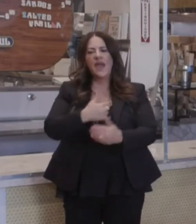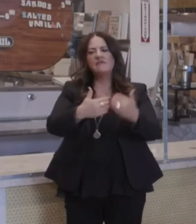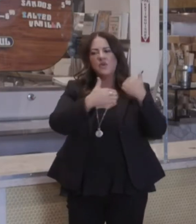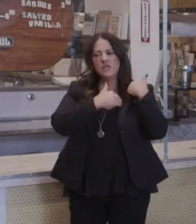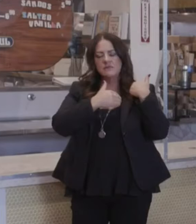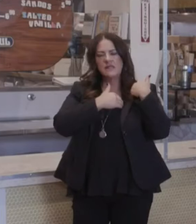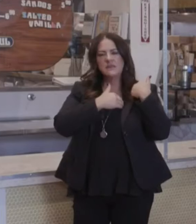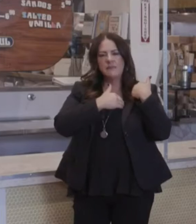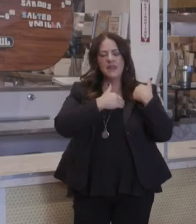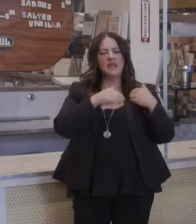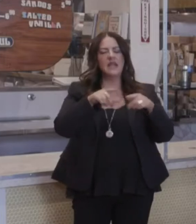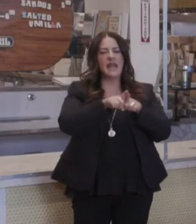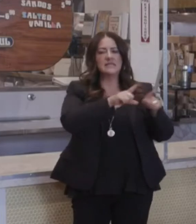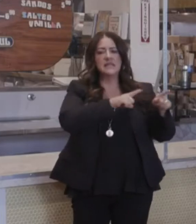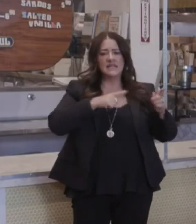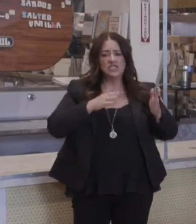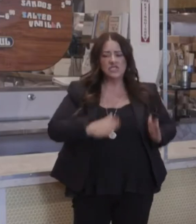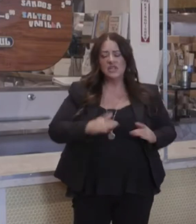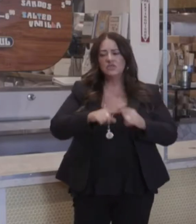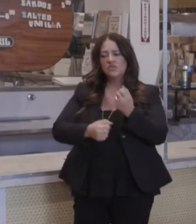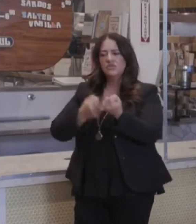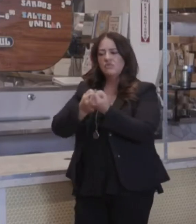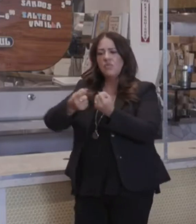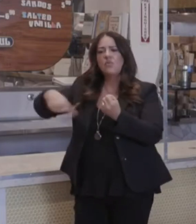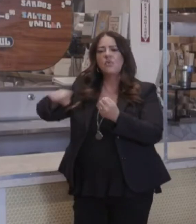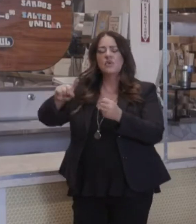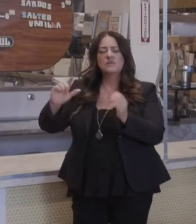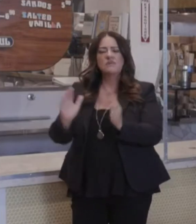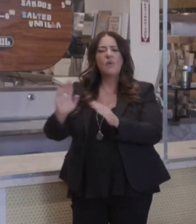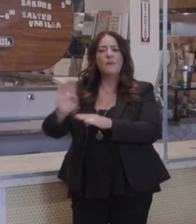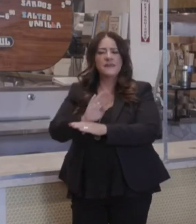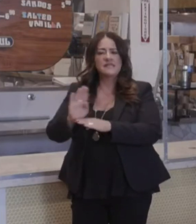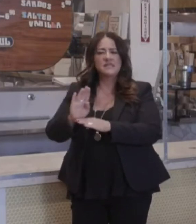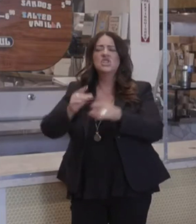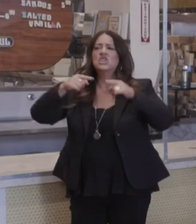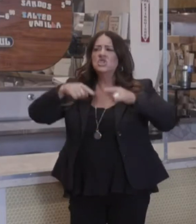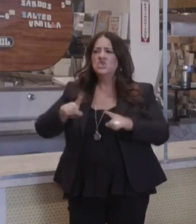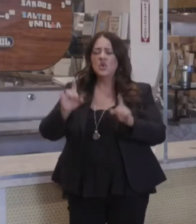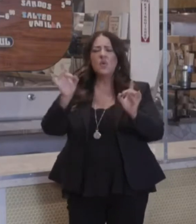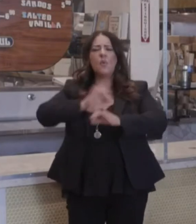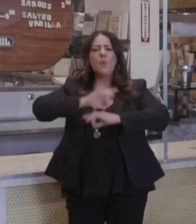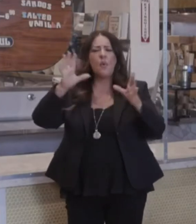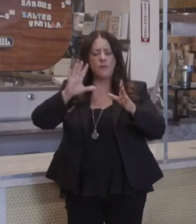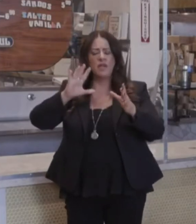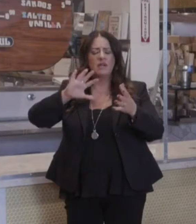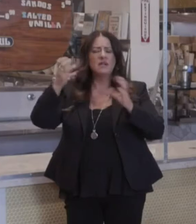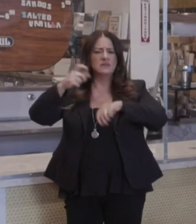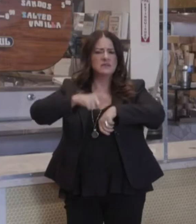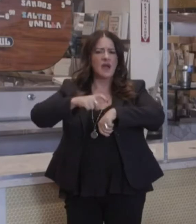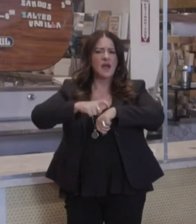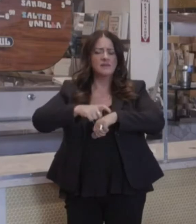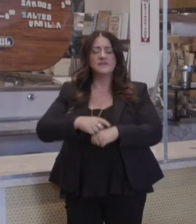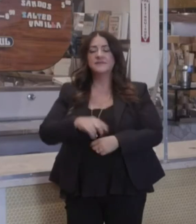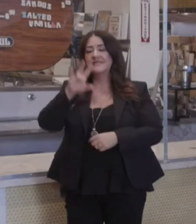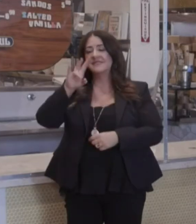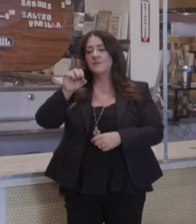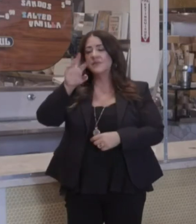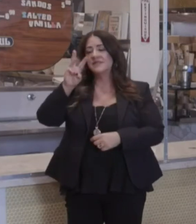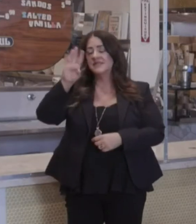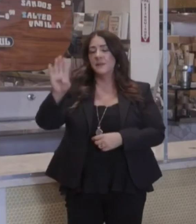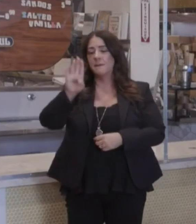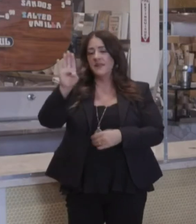help support these small businesses through this very difficult and trying time. With that said, this $7.6